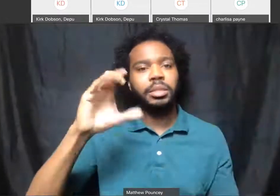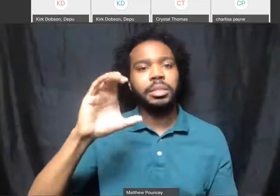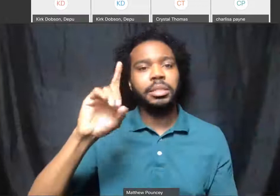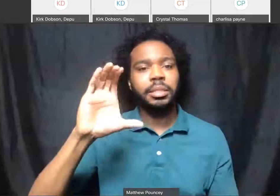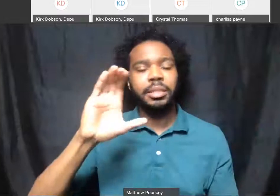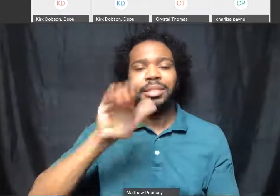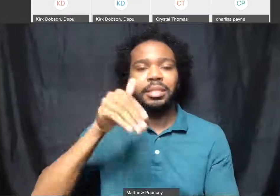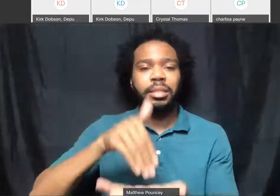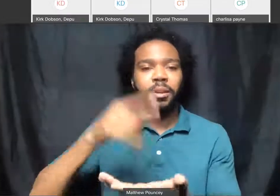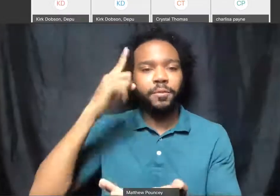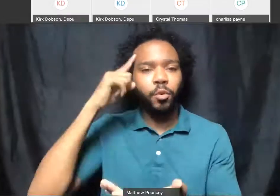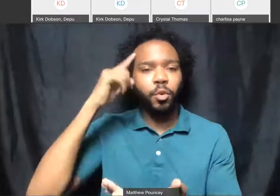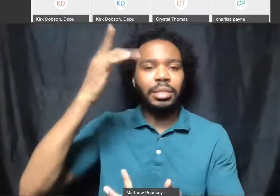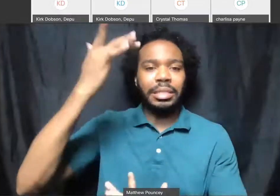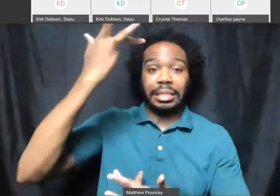and Prevention website.